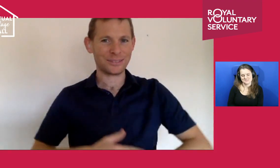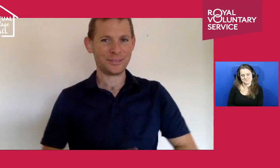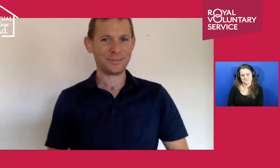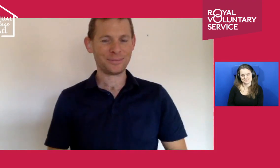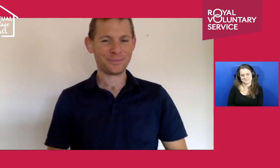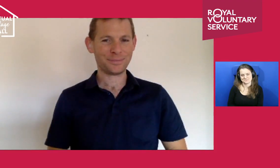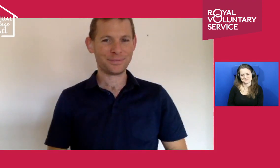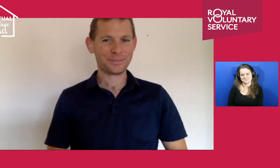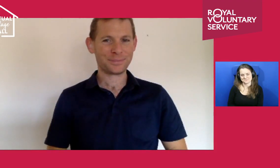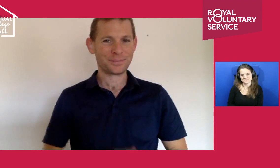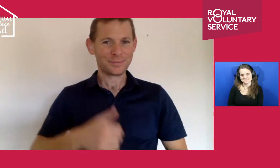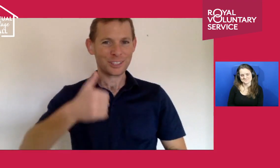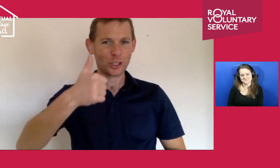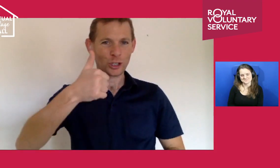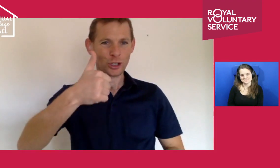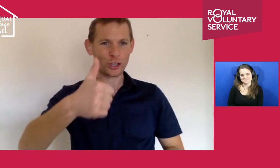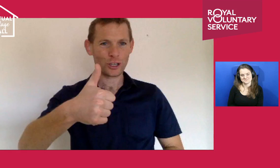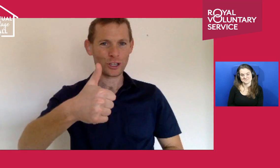night.